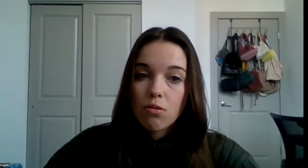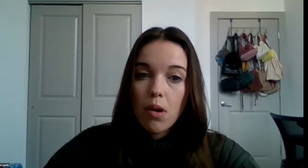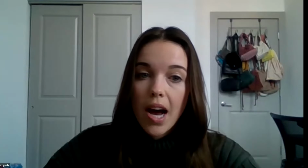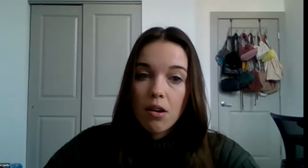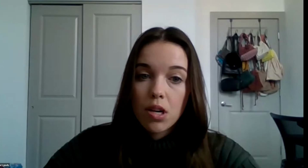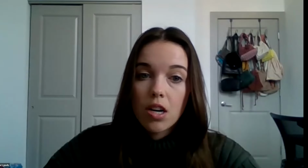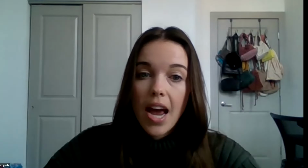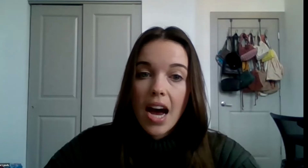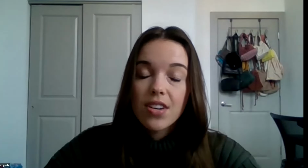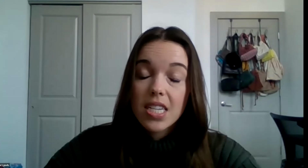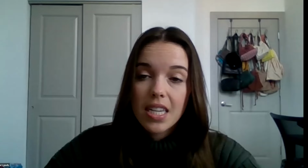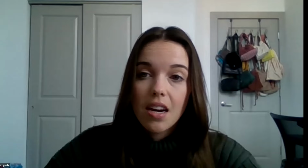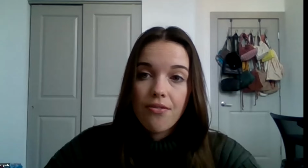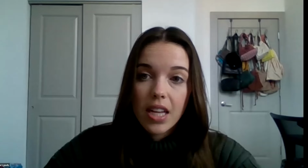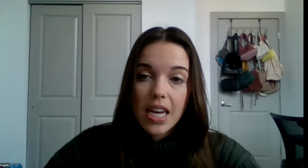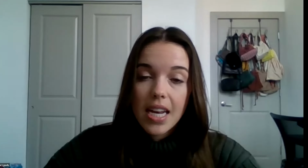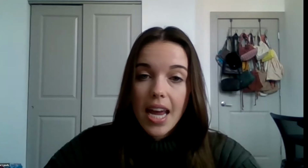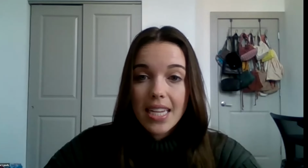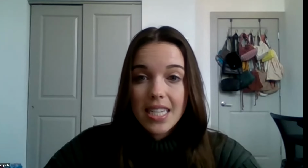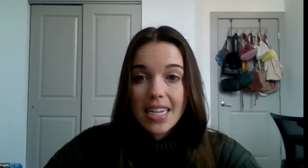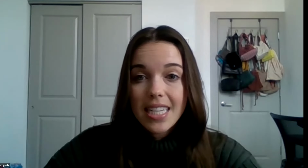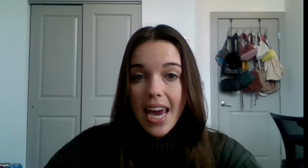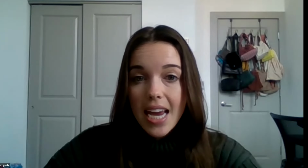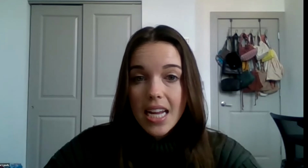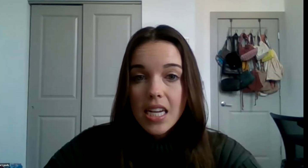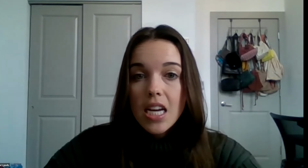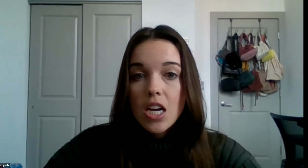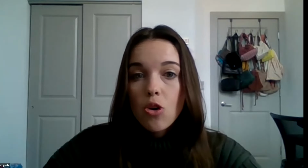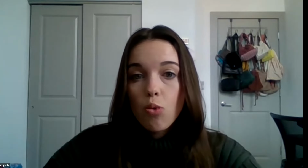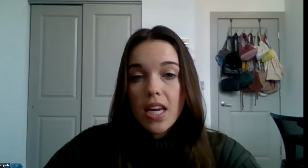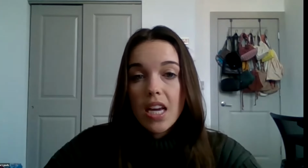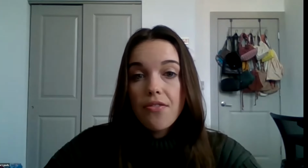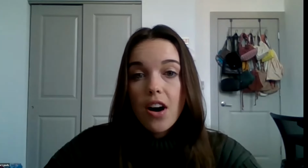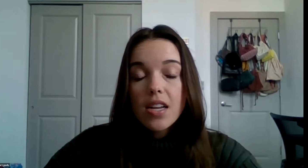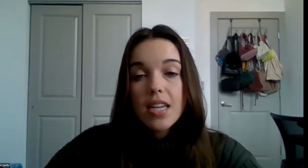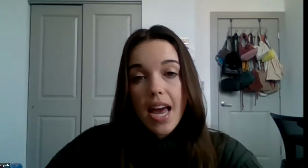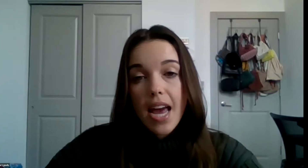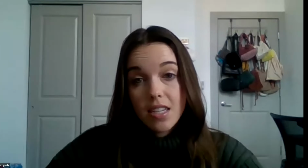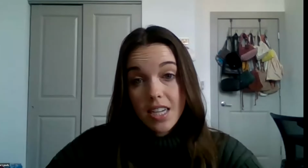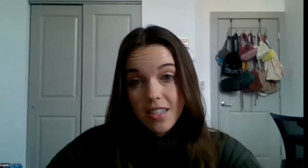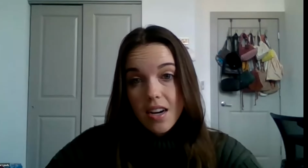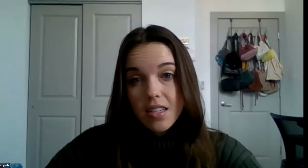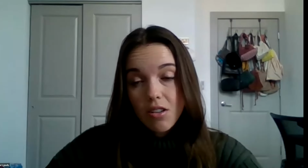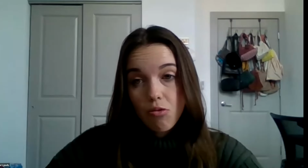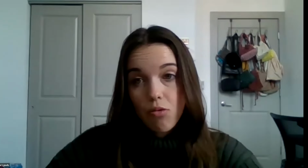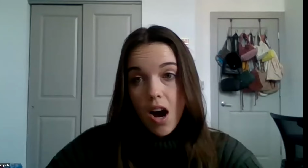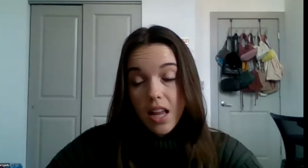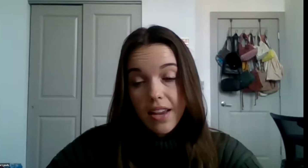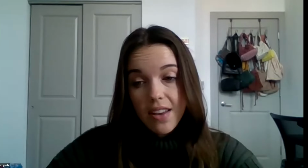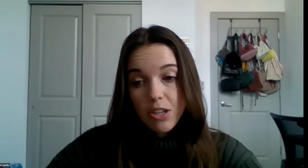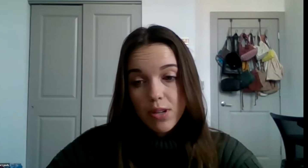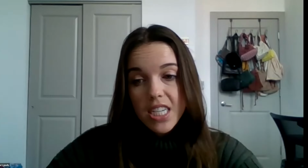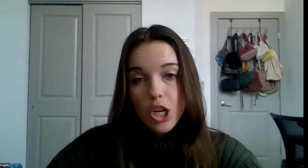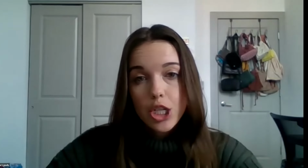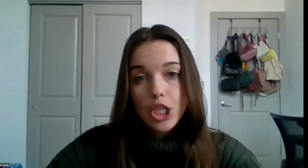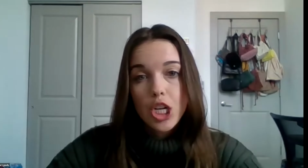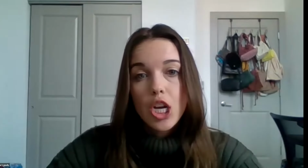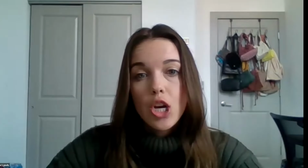lawmakers through our advocacy affiliate, ACS CAN. We fund and conduct